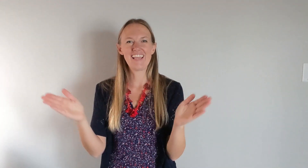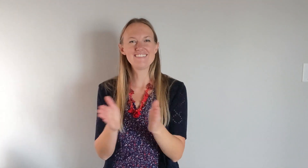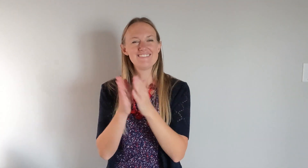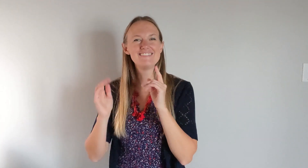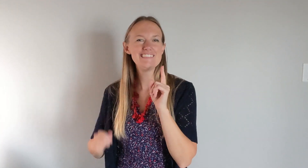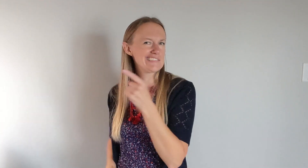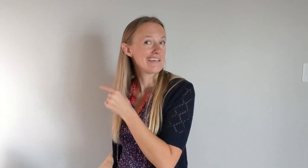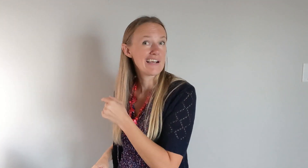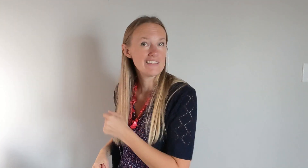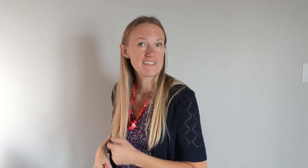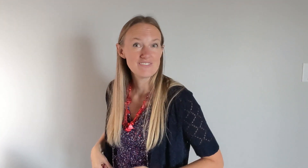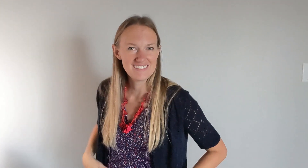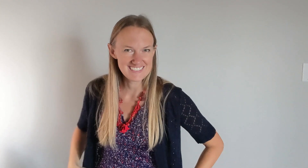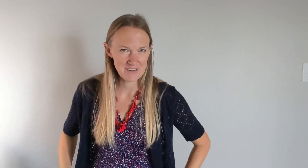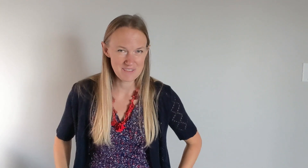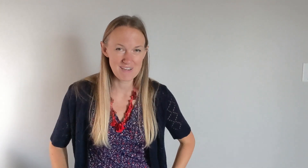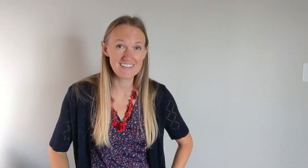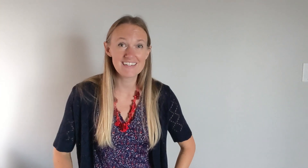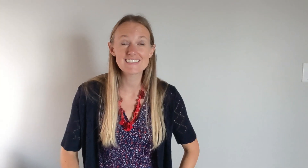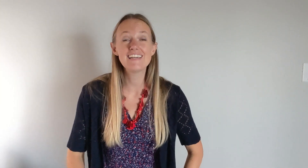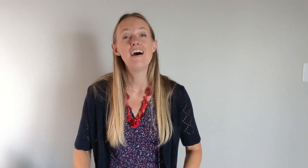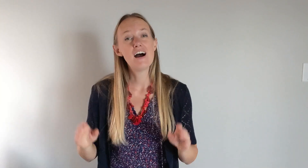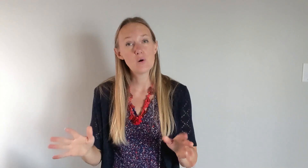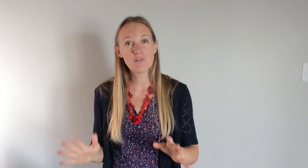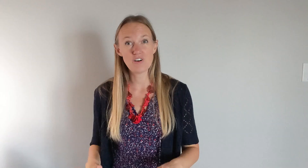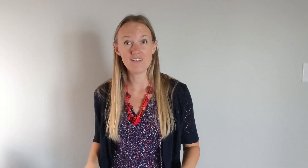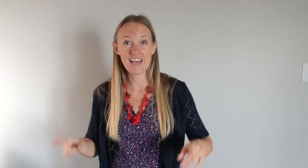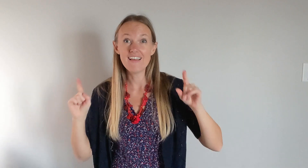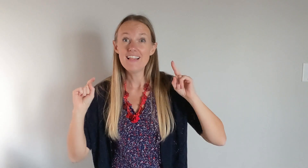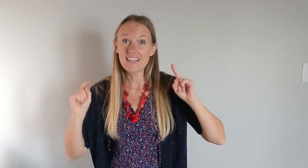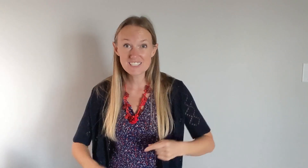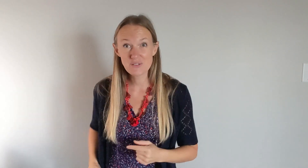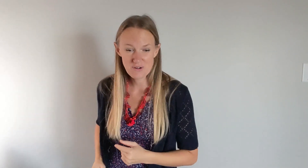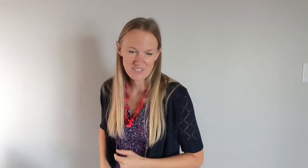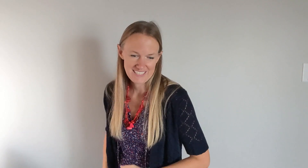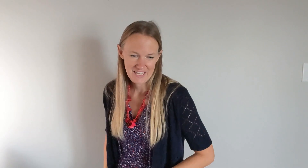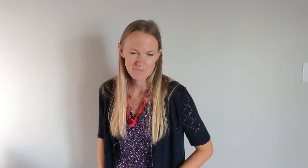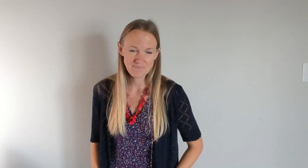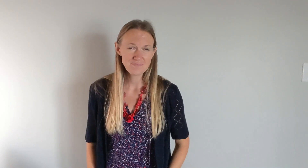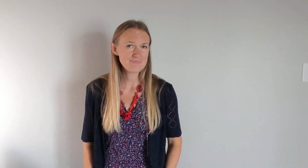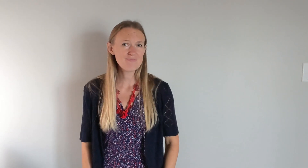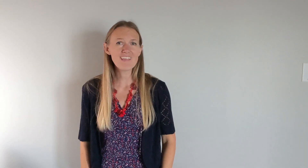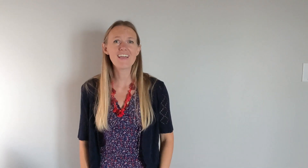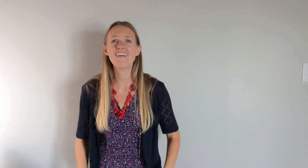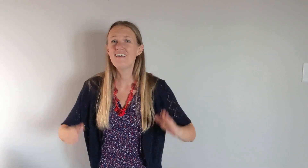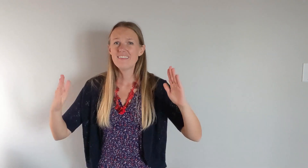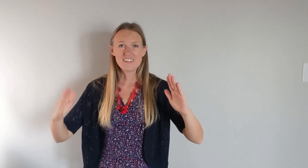Okay? Sorry, I got a little confused there with my lyrics. I hope you follow that. Let's do the chorus again. Okay?